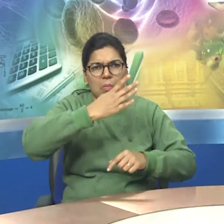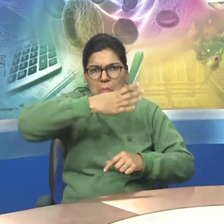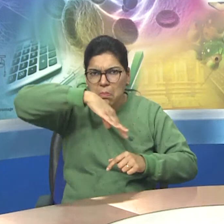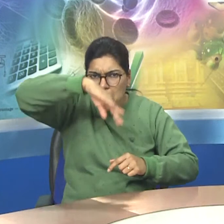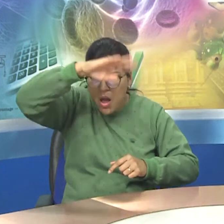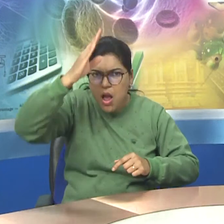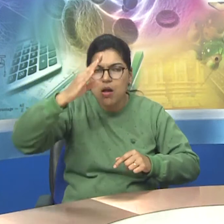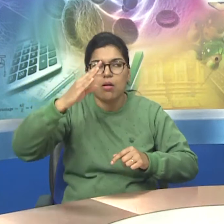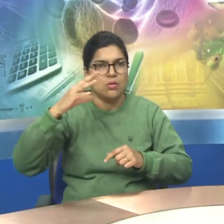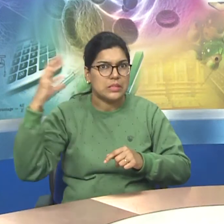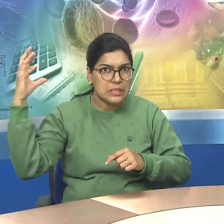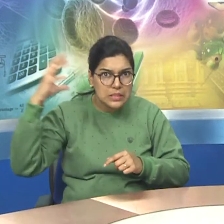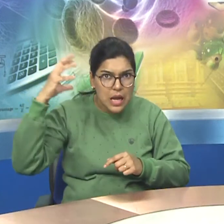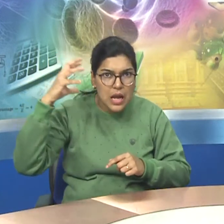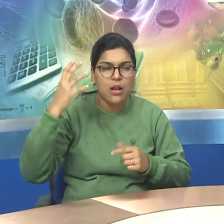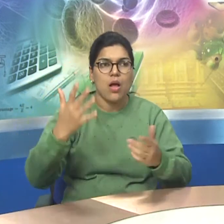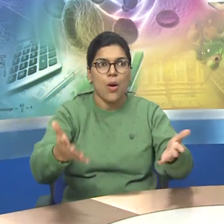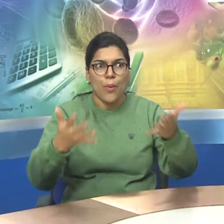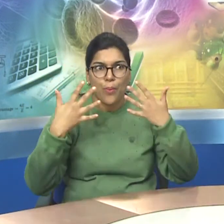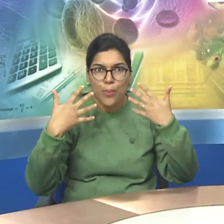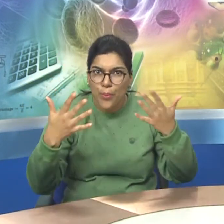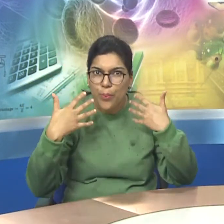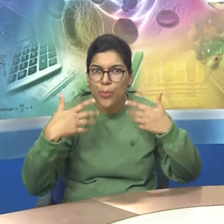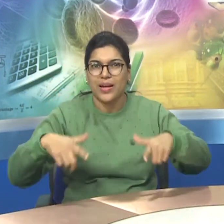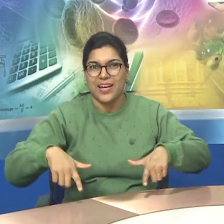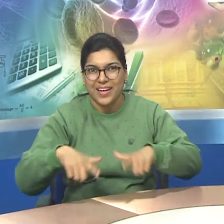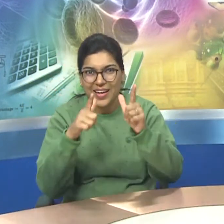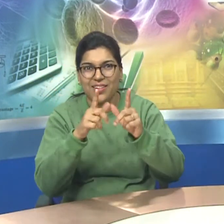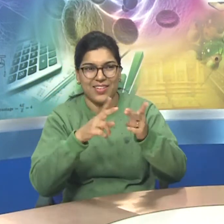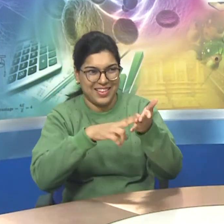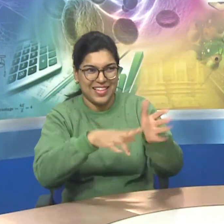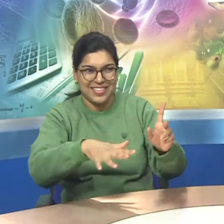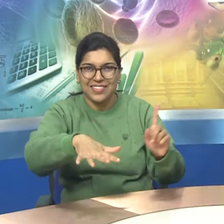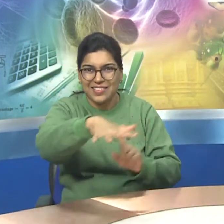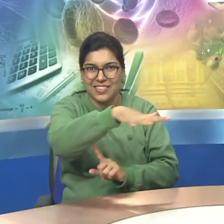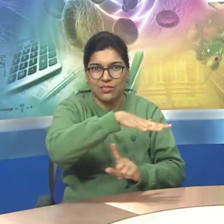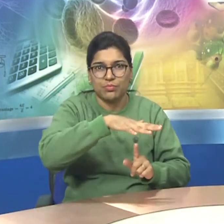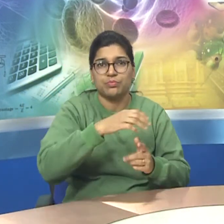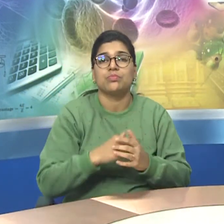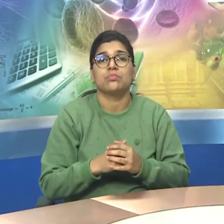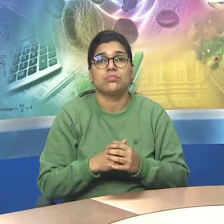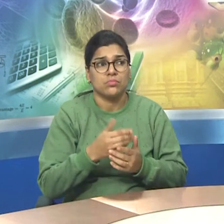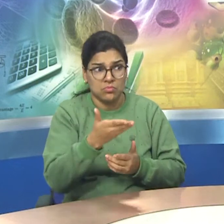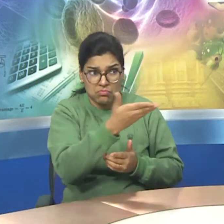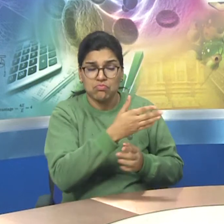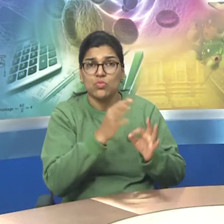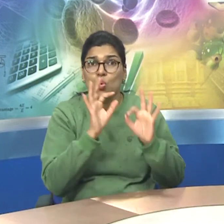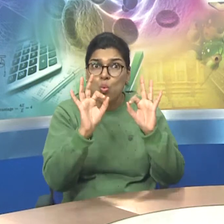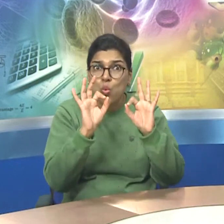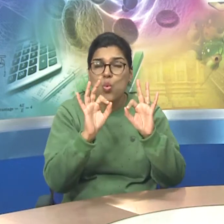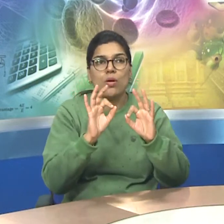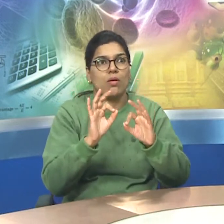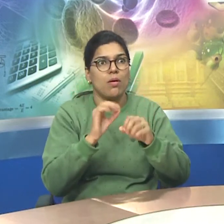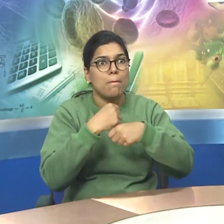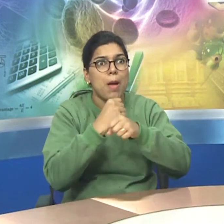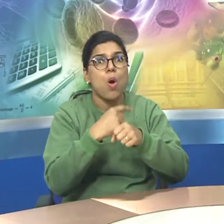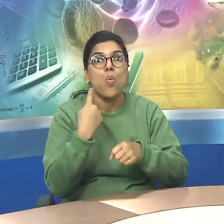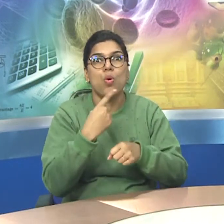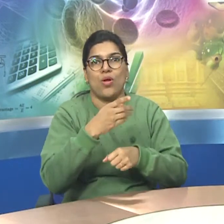This poem reminds us to take time to appreciate the beauty of